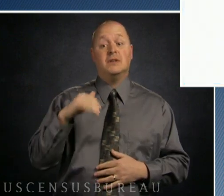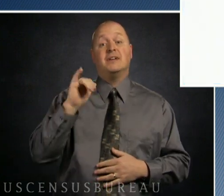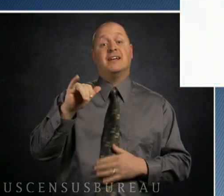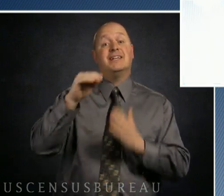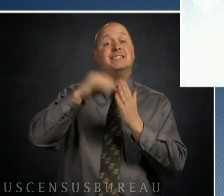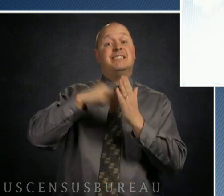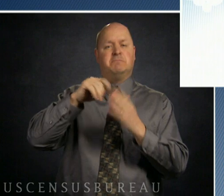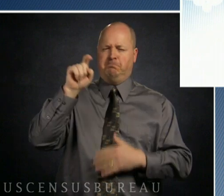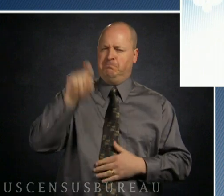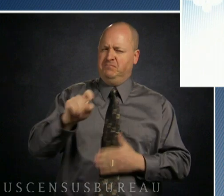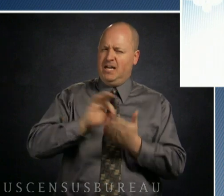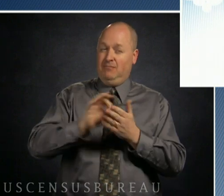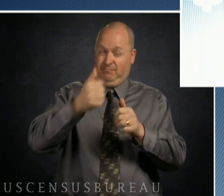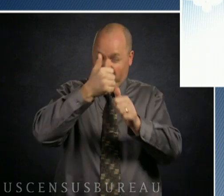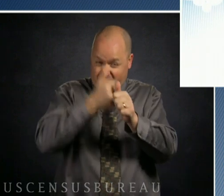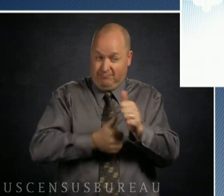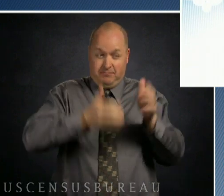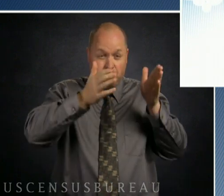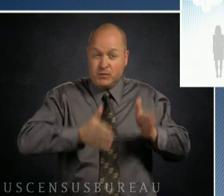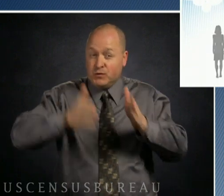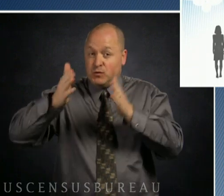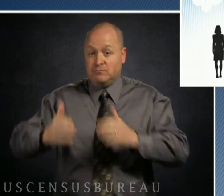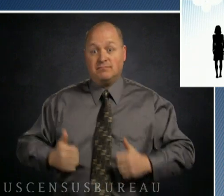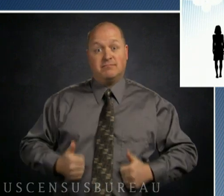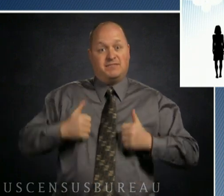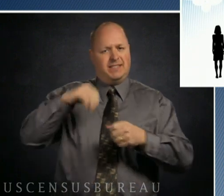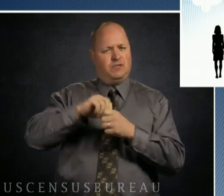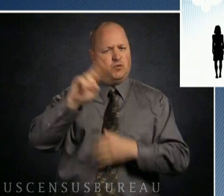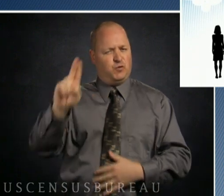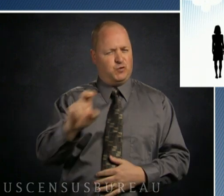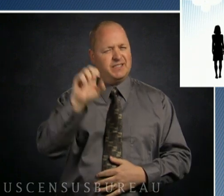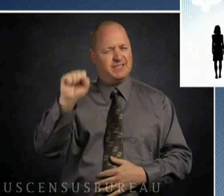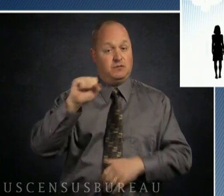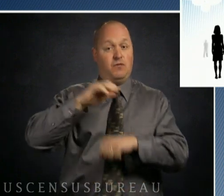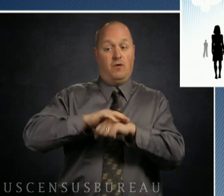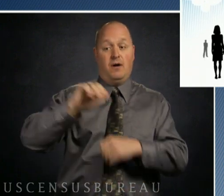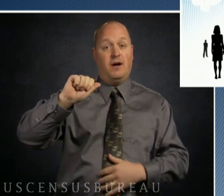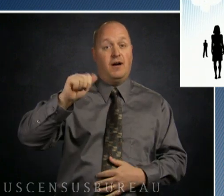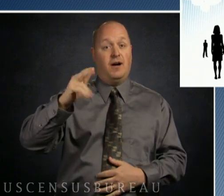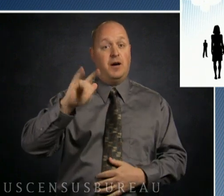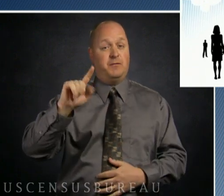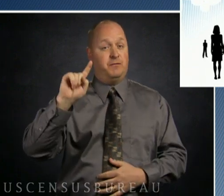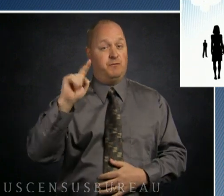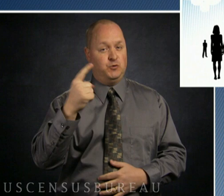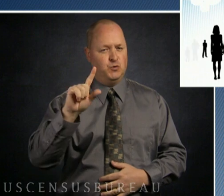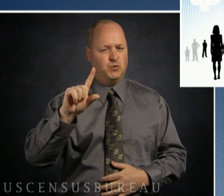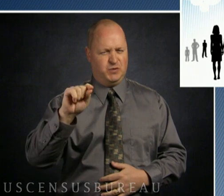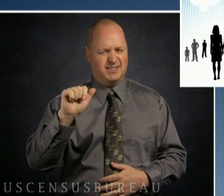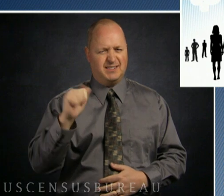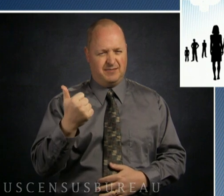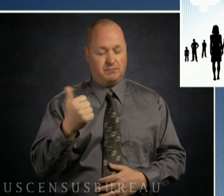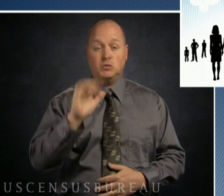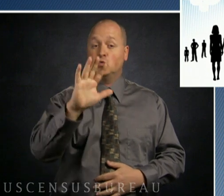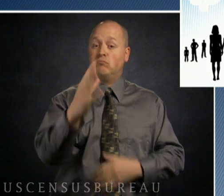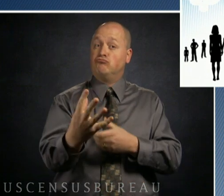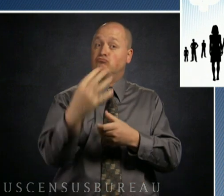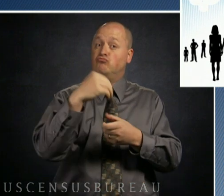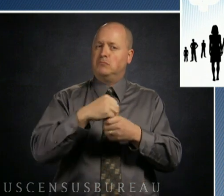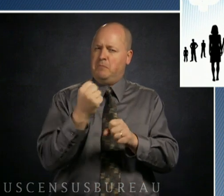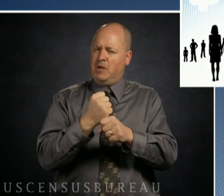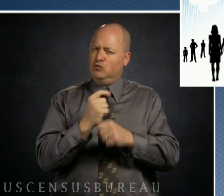The census must count every person living in the United States on April 1st, 2010. Your